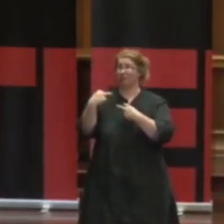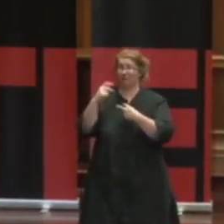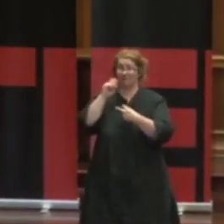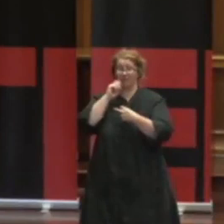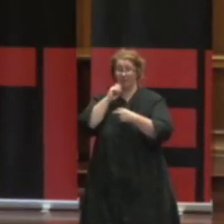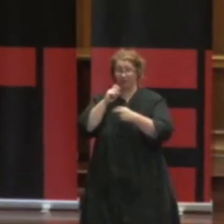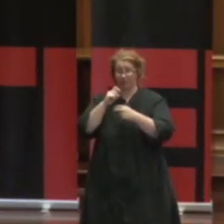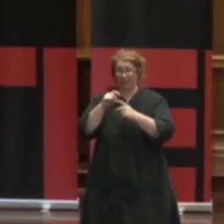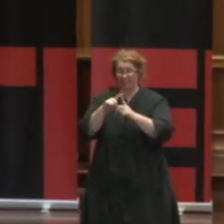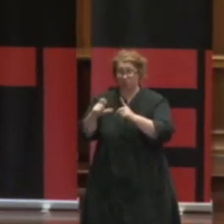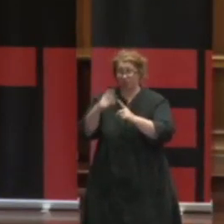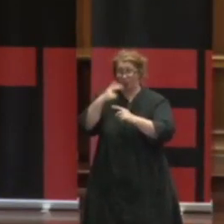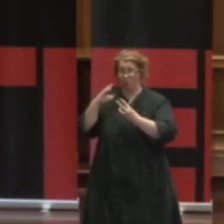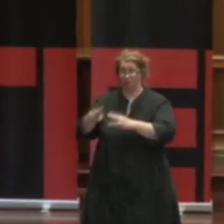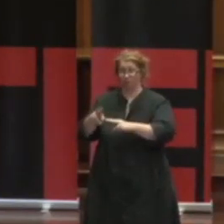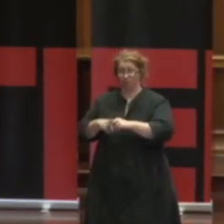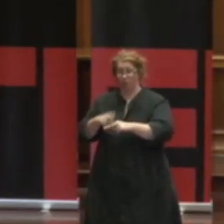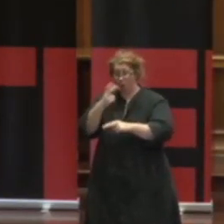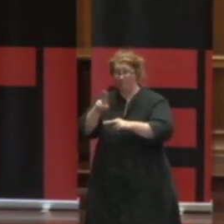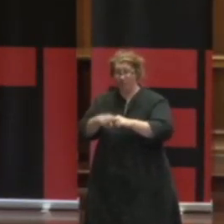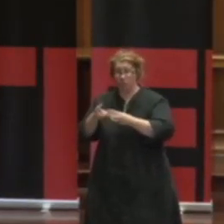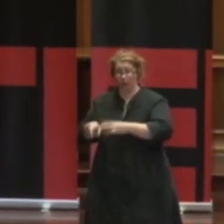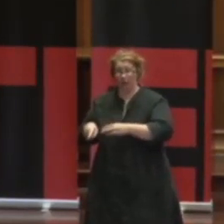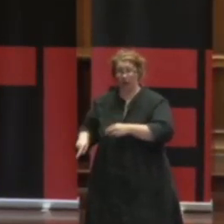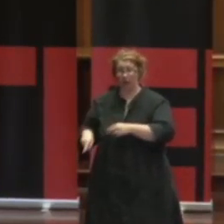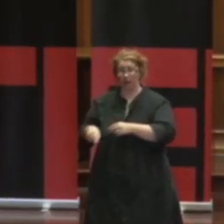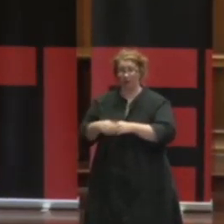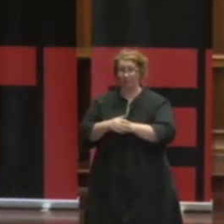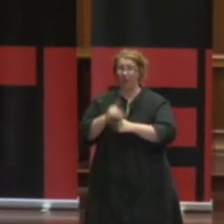digital technology but didn't really know how to use it yet.